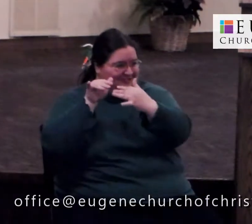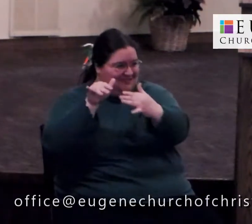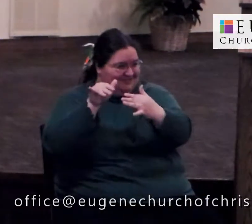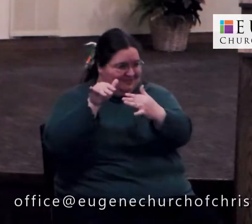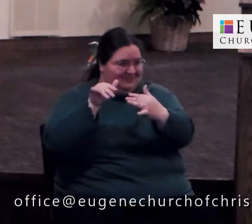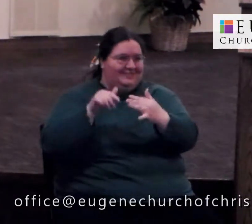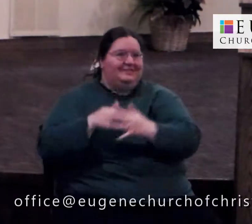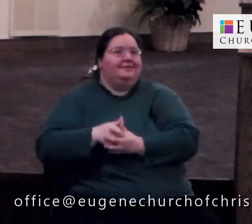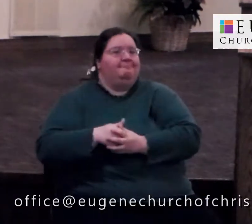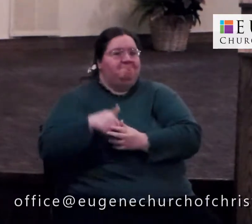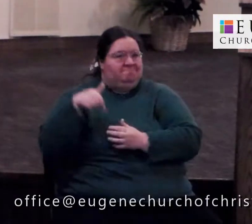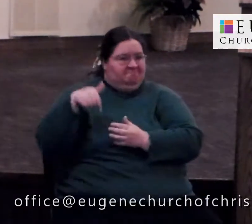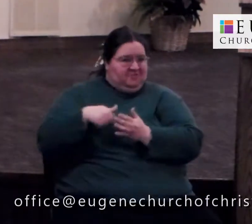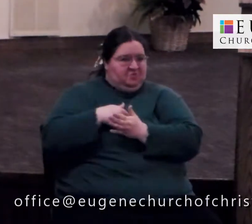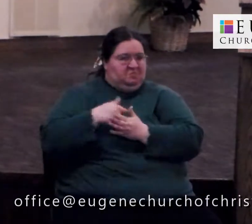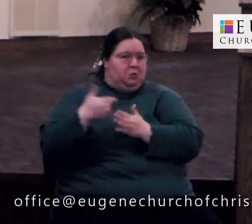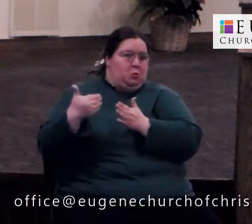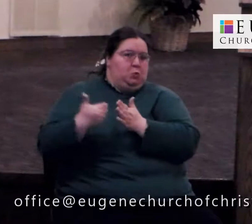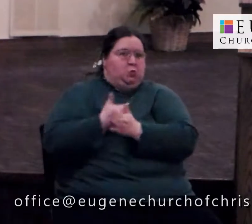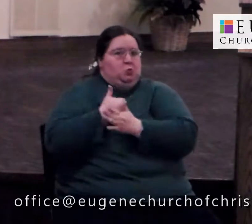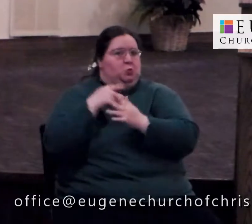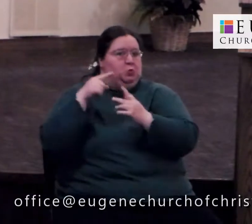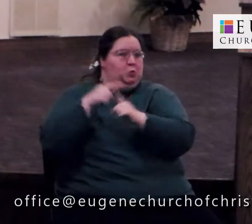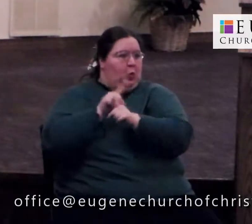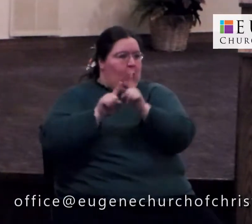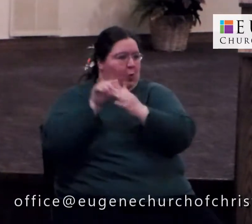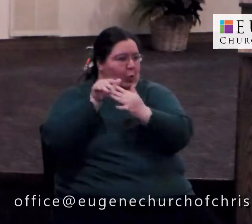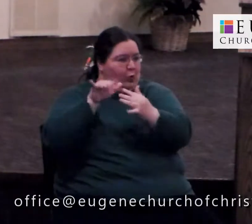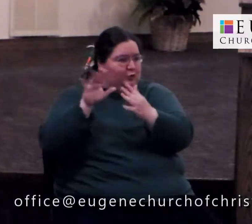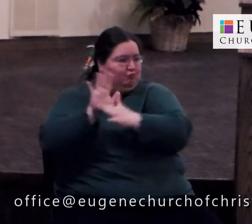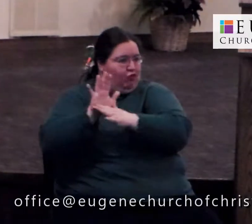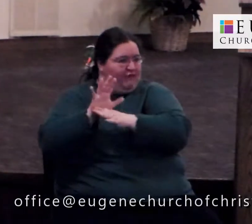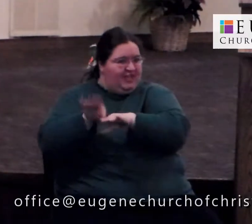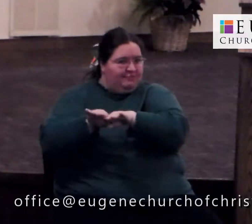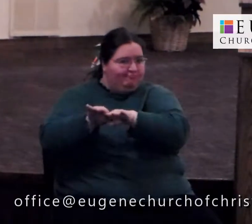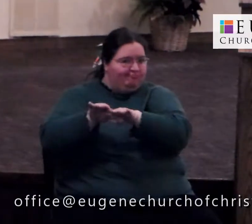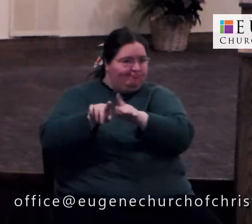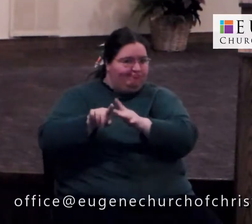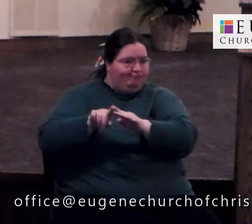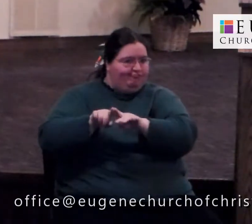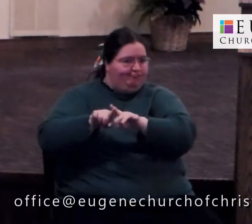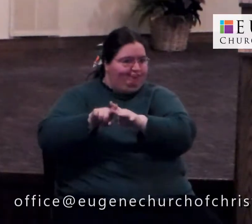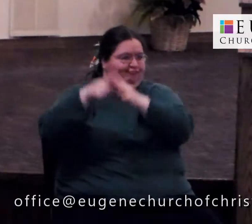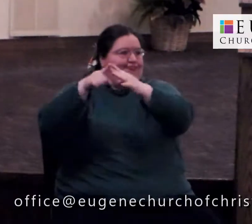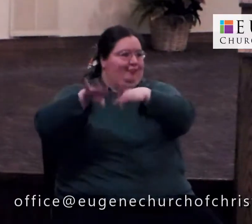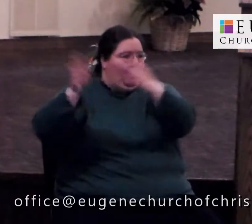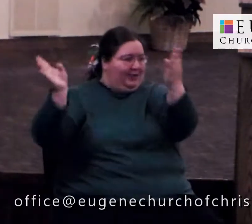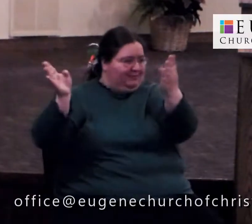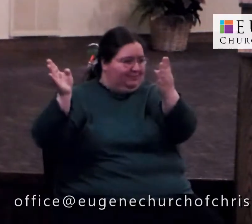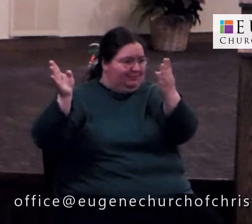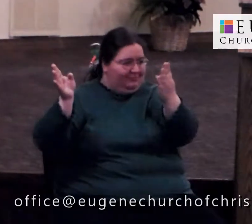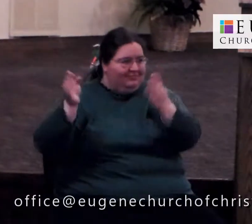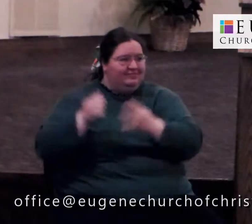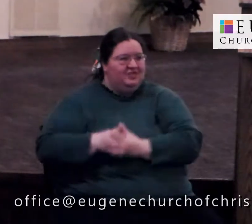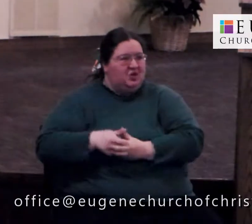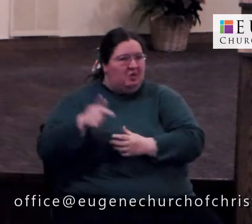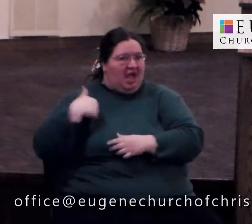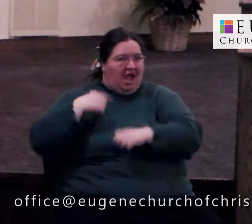something that is unusual. There is something that is not the status quo. There is something that, as everything is rolling along and